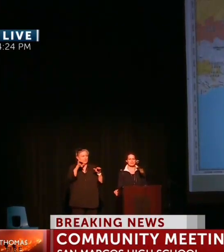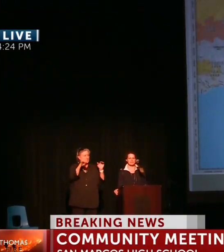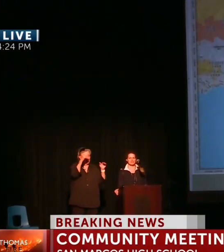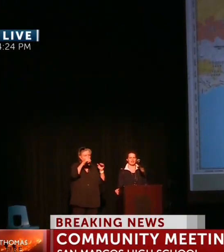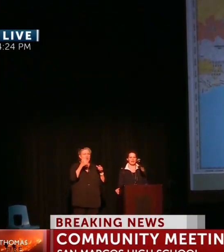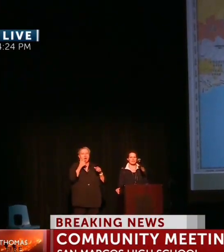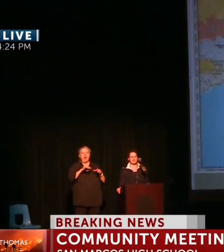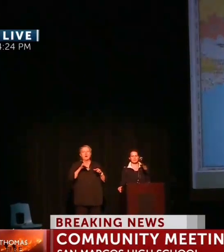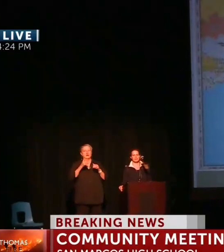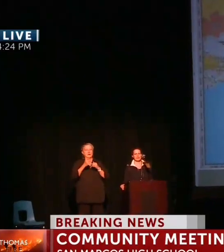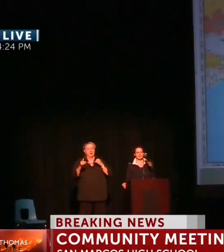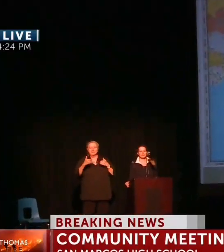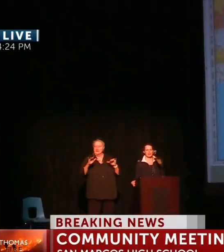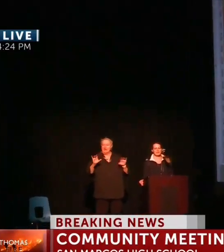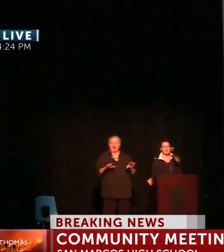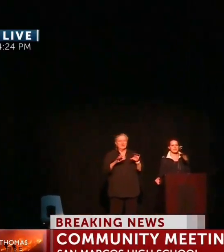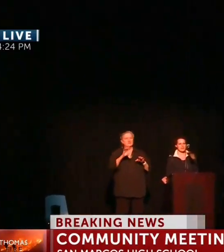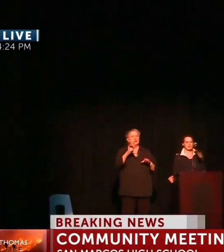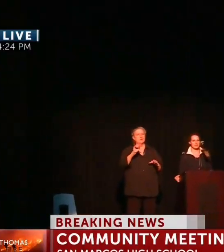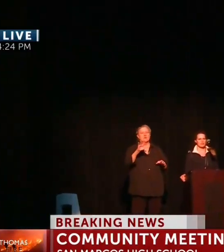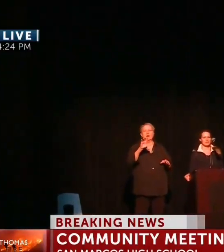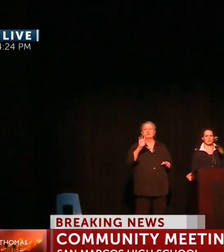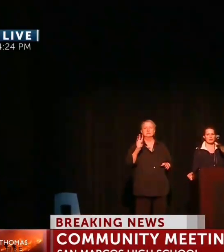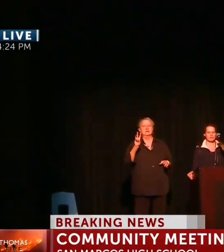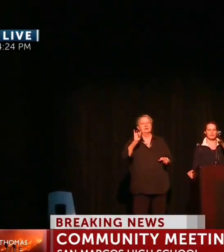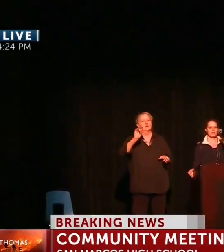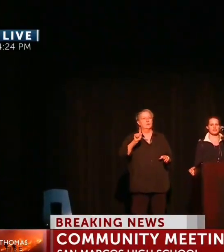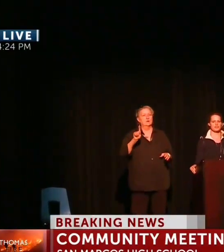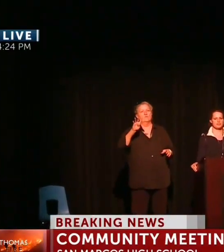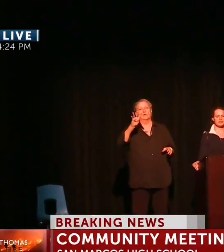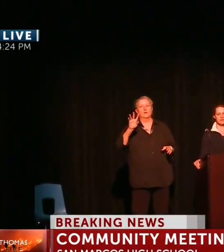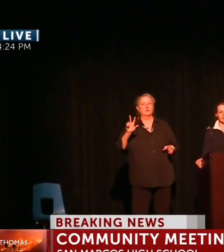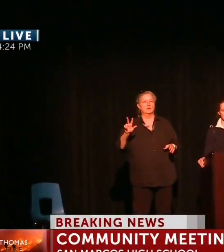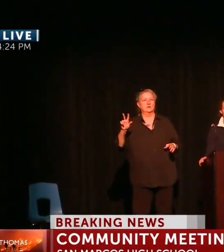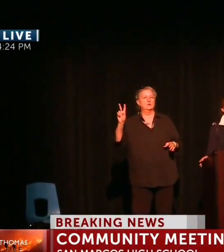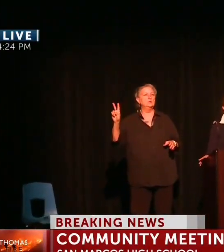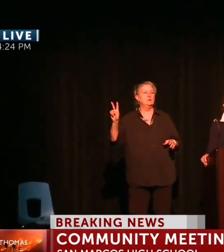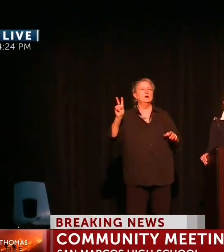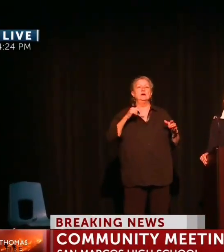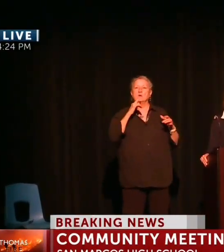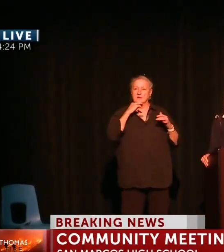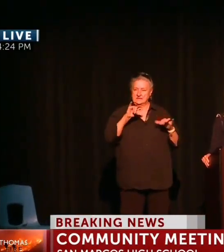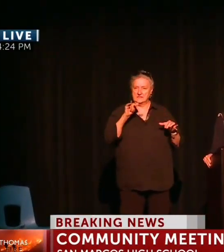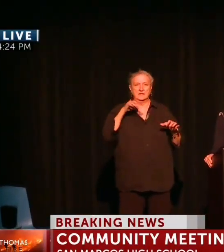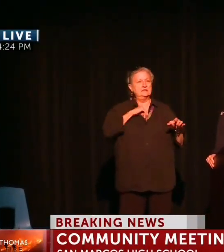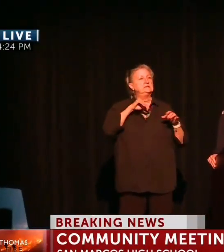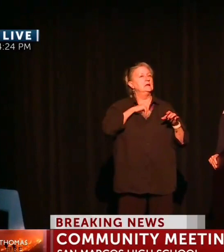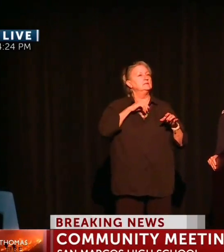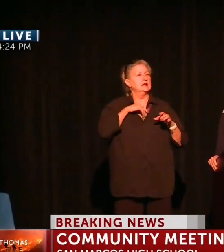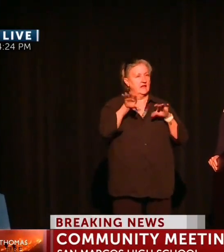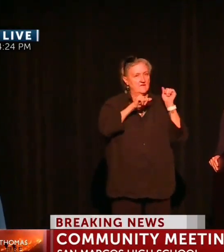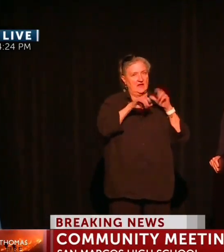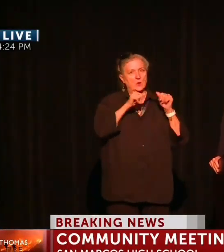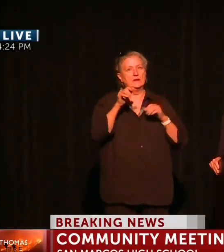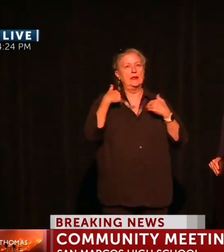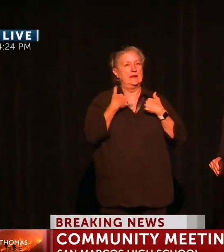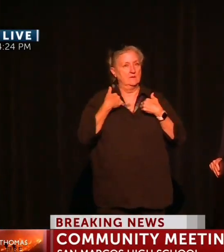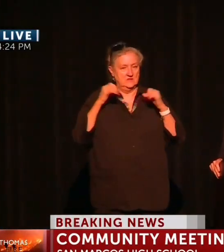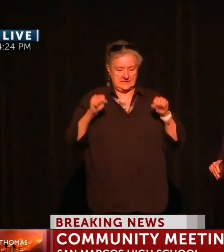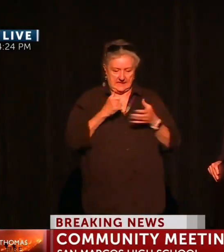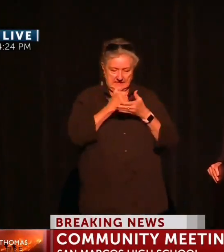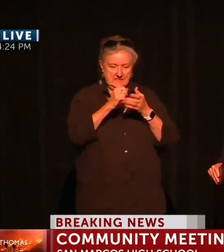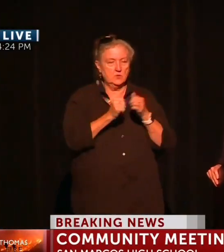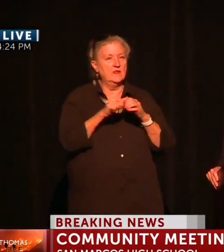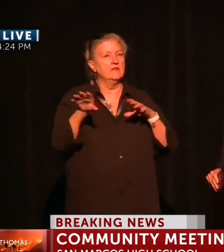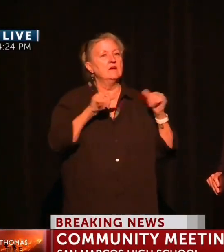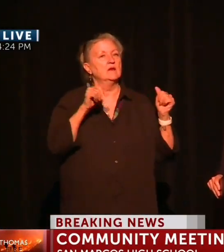that our hotline is still active, 805-681-4332. We are still accepting evacuated animals and can assist